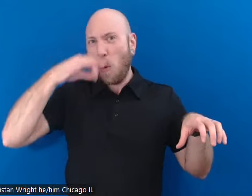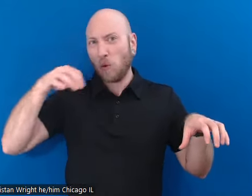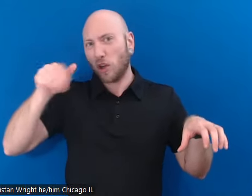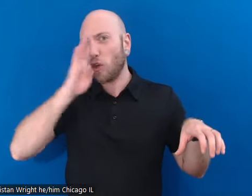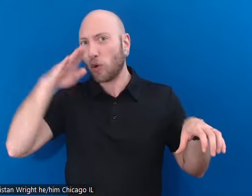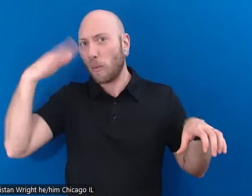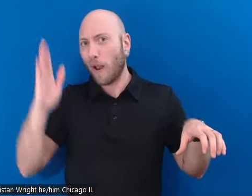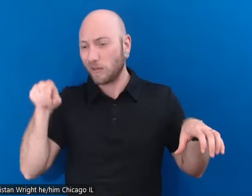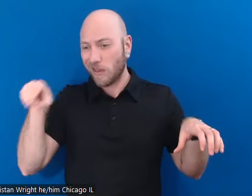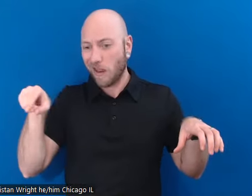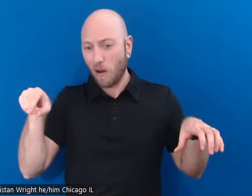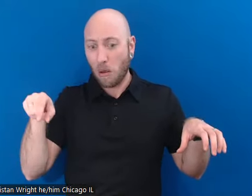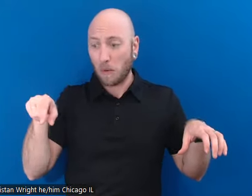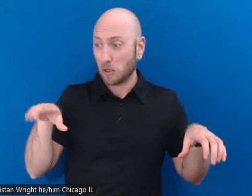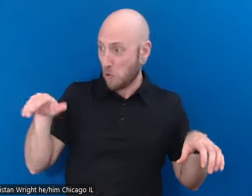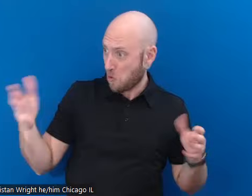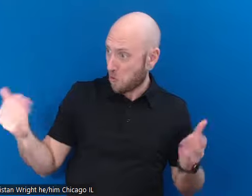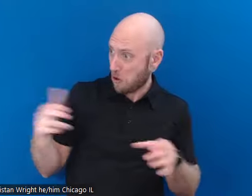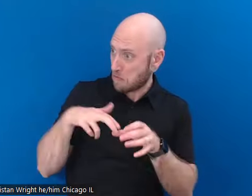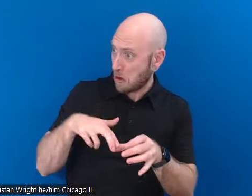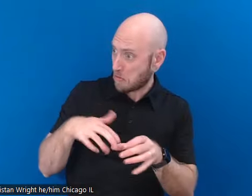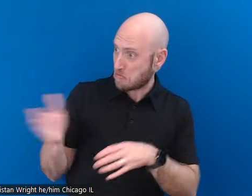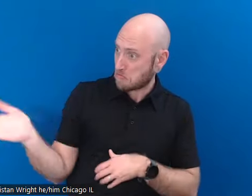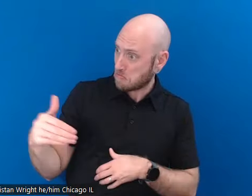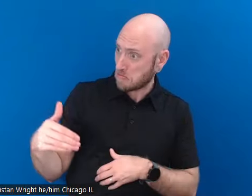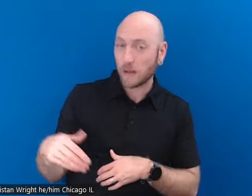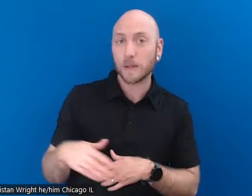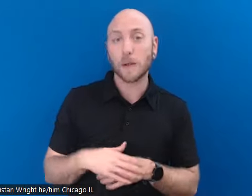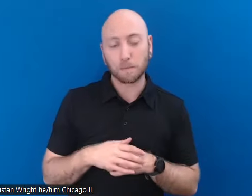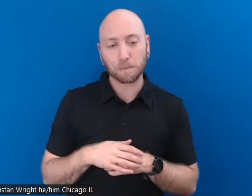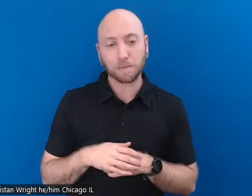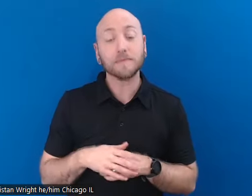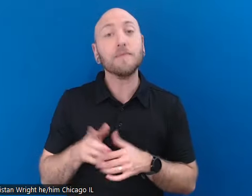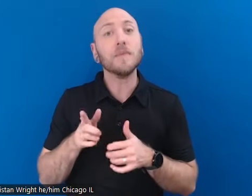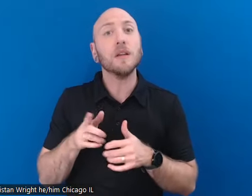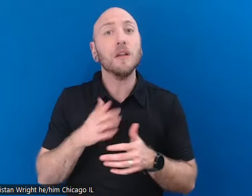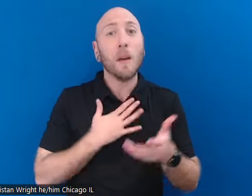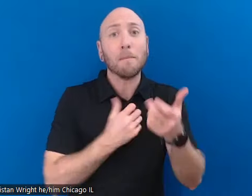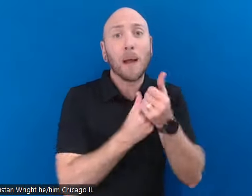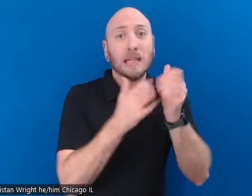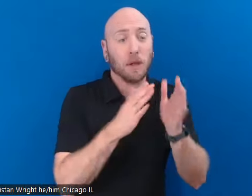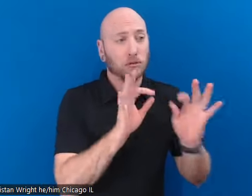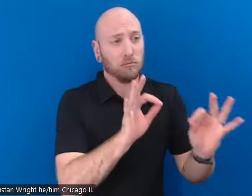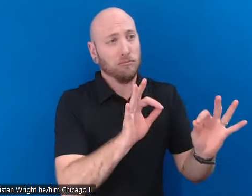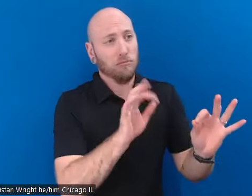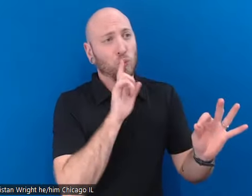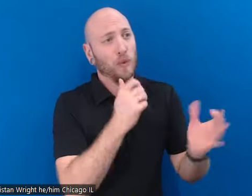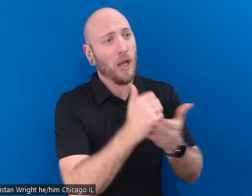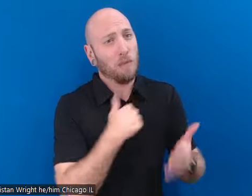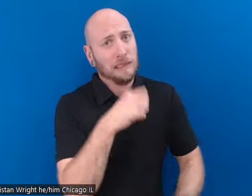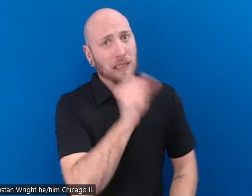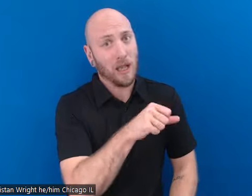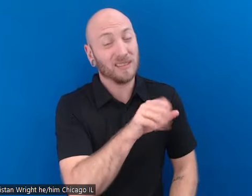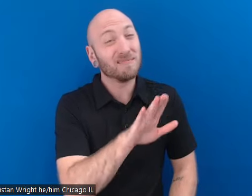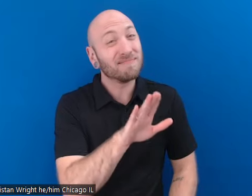My sponsor got me sober, but I think my first sponsee really saved my life, because bringing him through